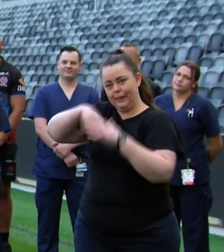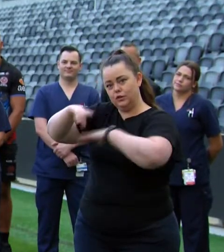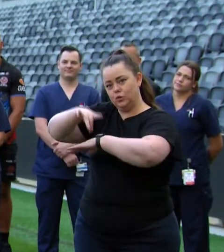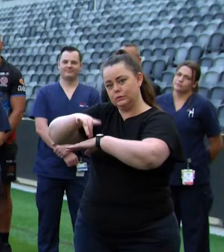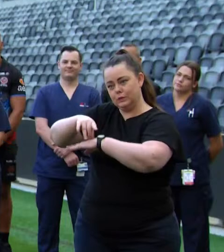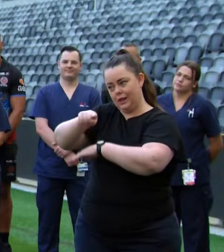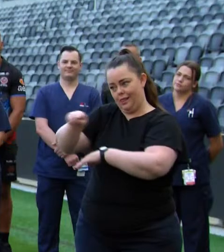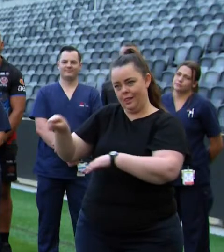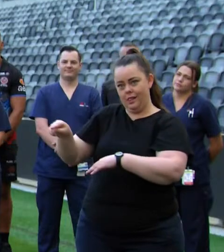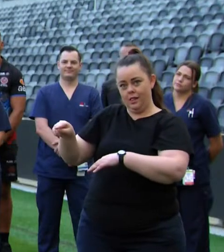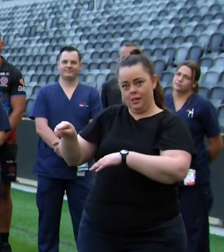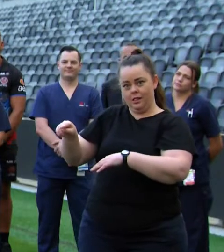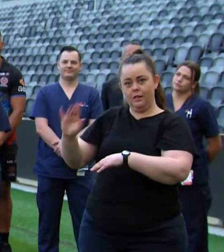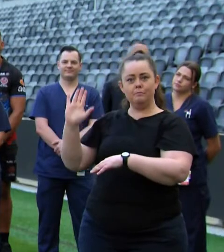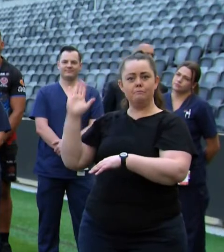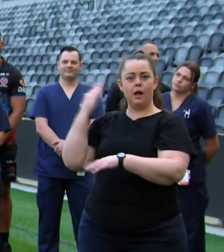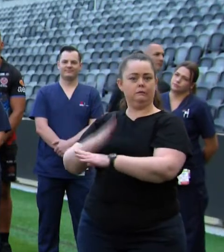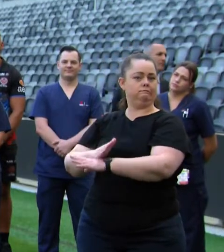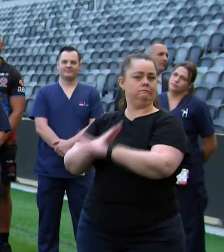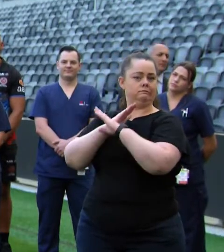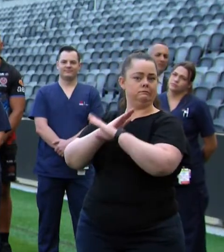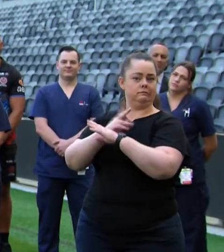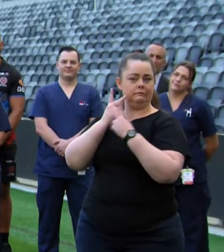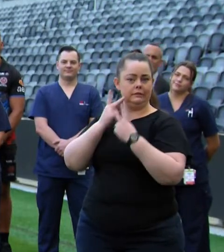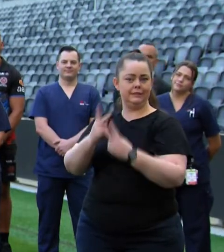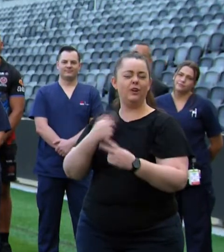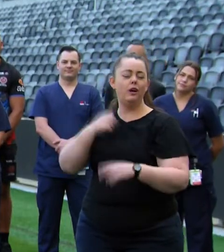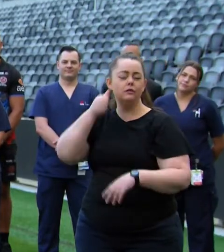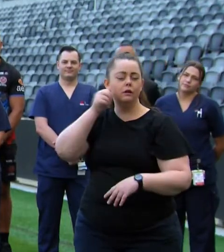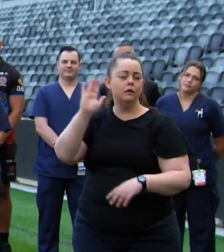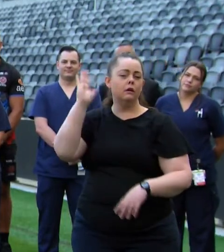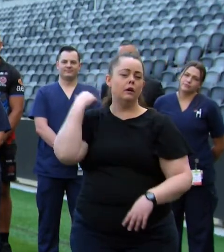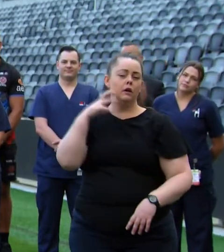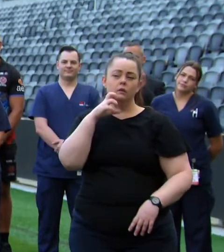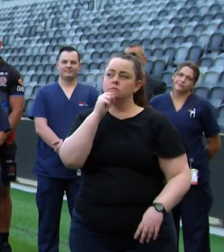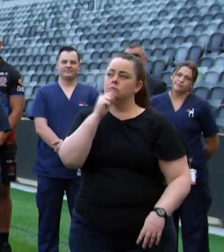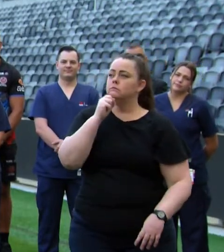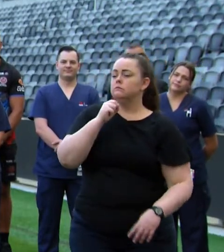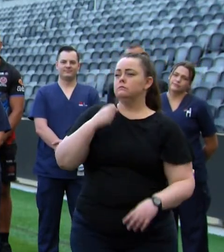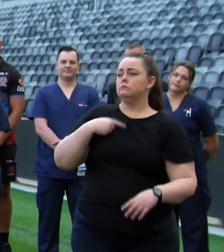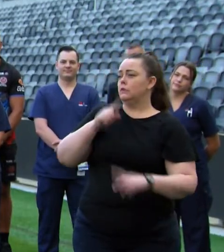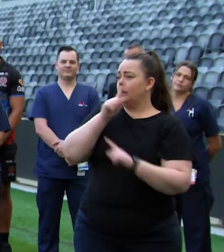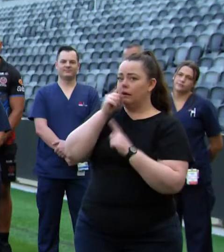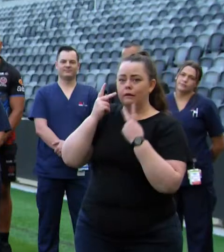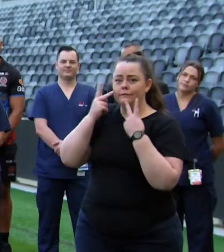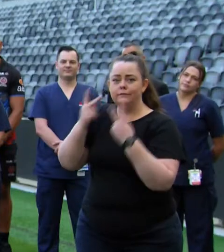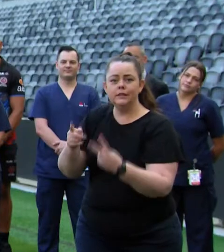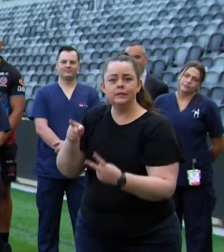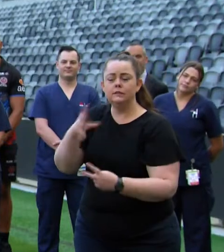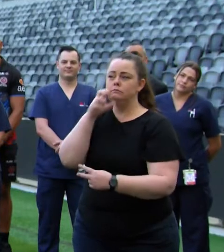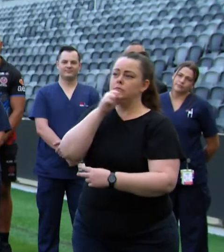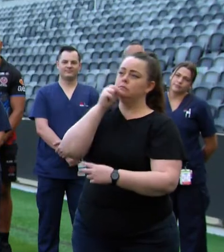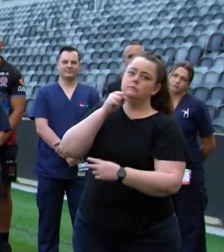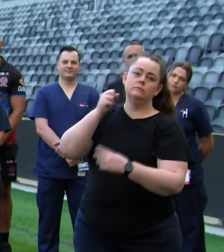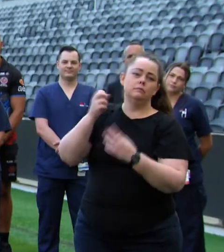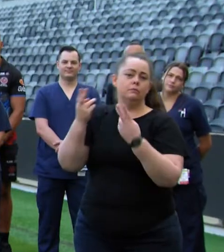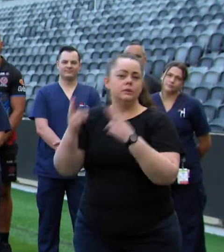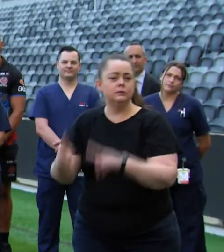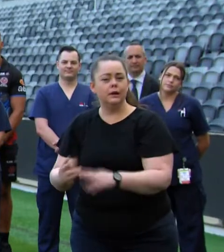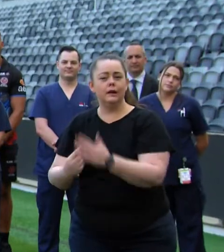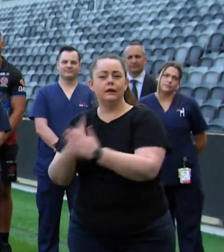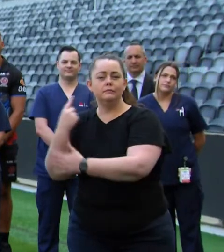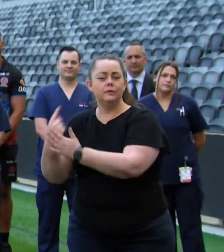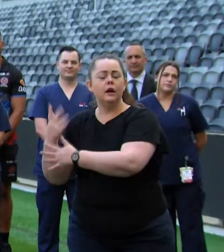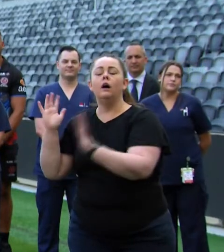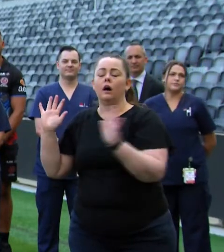the state. We know that there's been many heartbreaking stories. There's always a fine balance. We have to be cautious